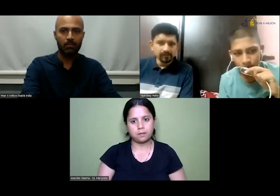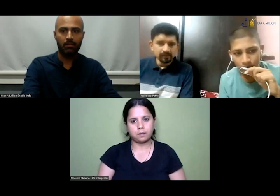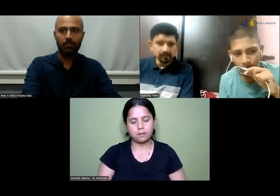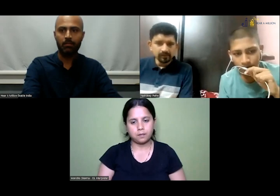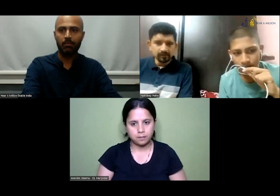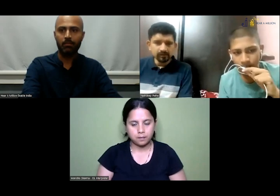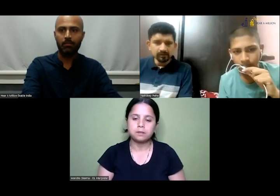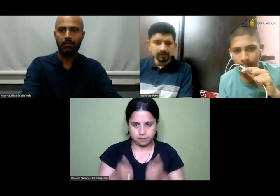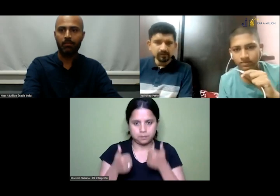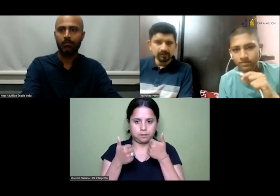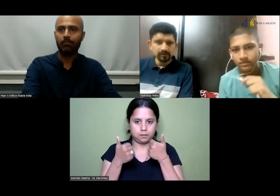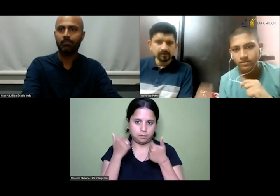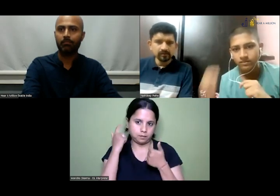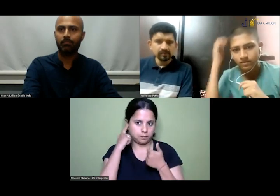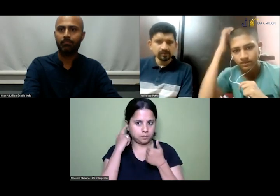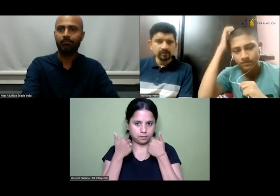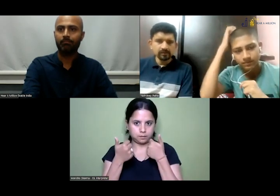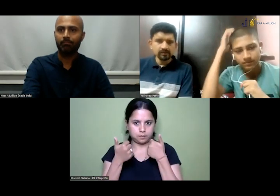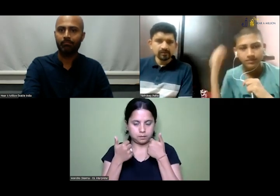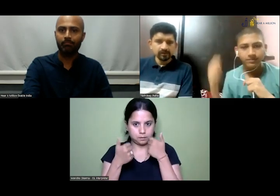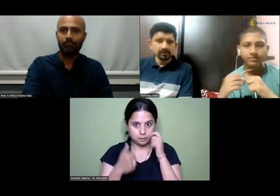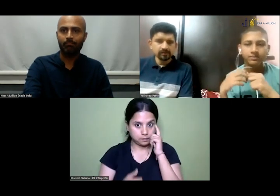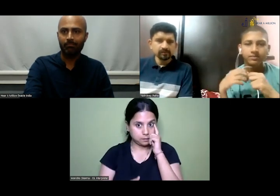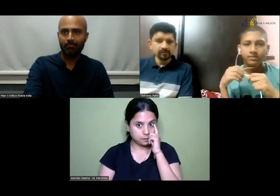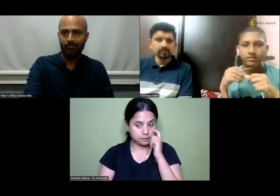I am audible.